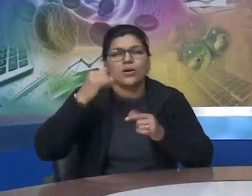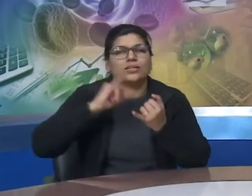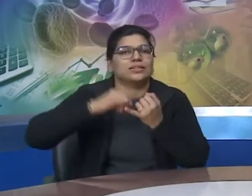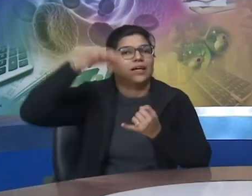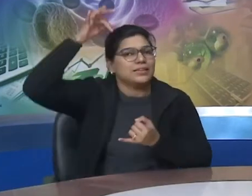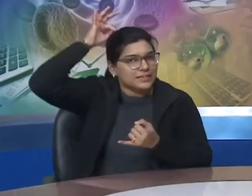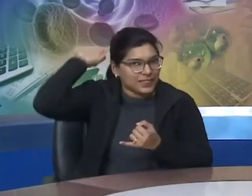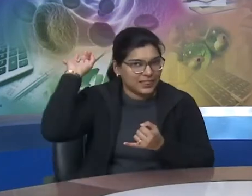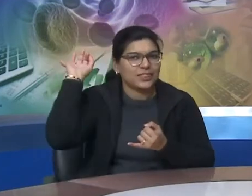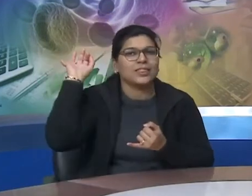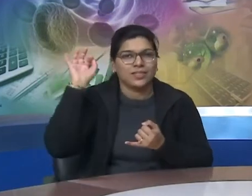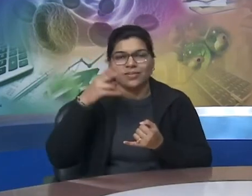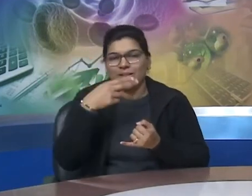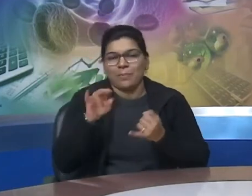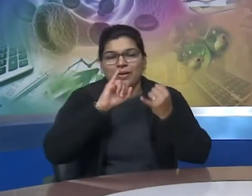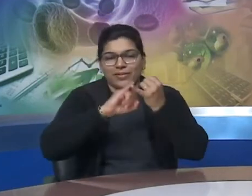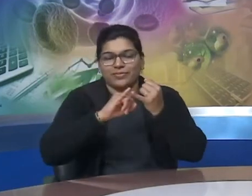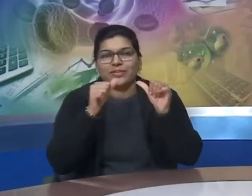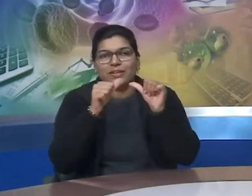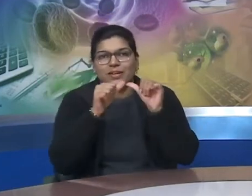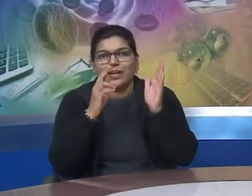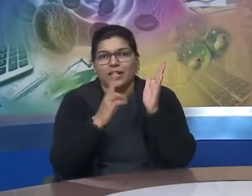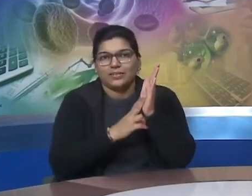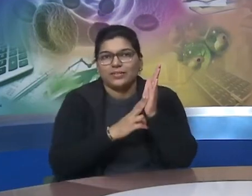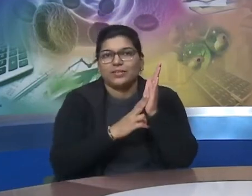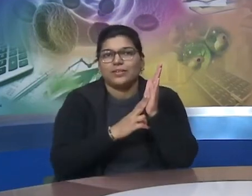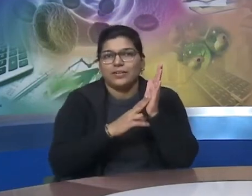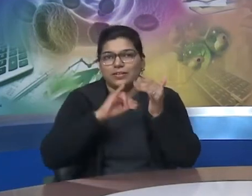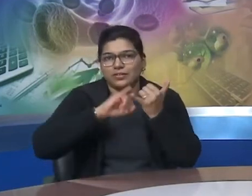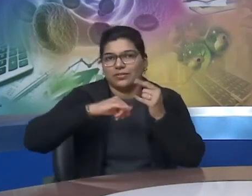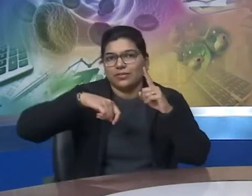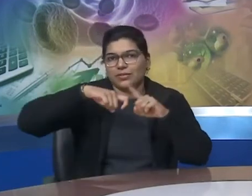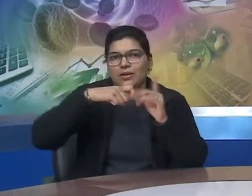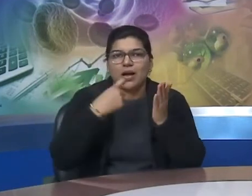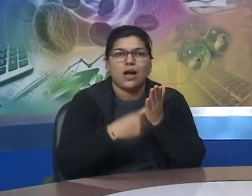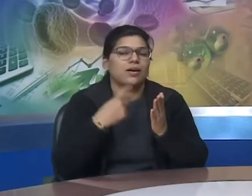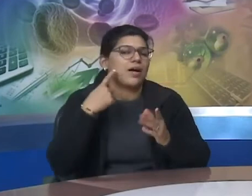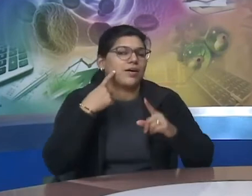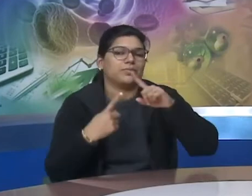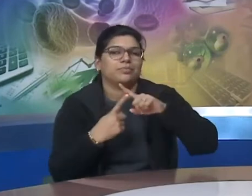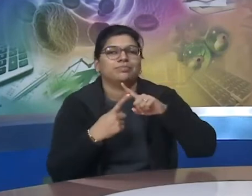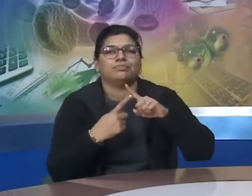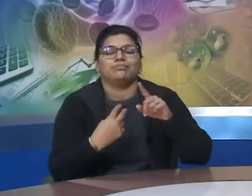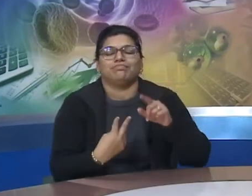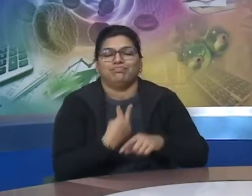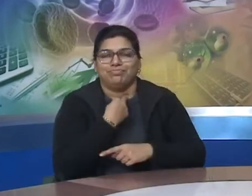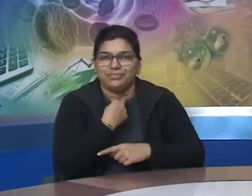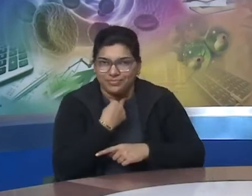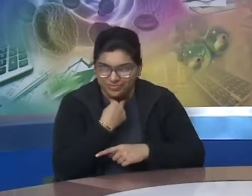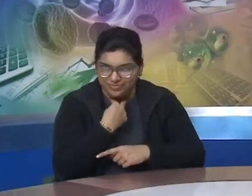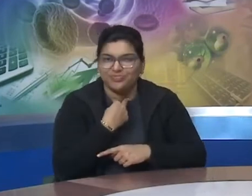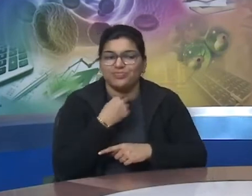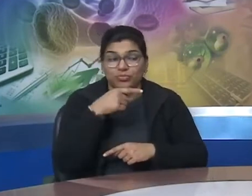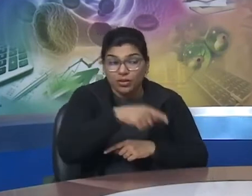It is in Sanskrit, in which our scriptures are